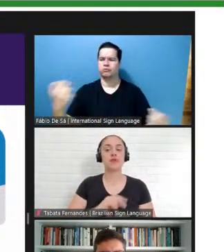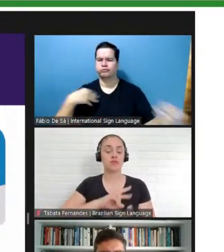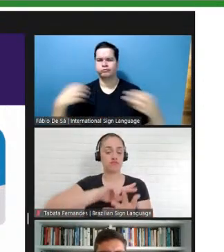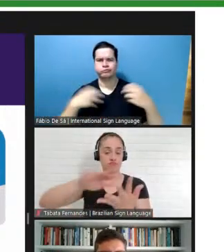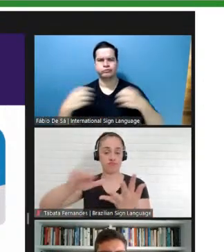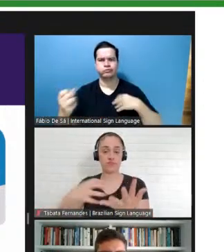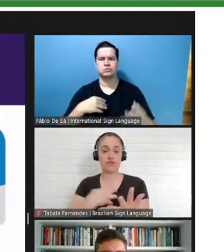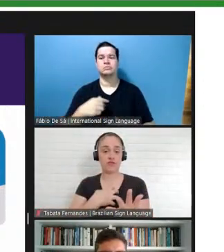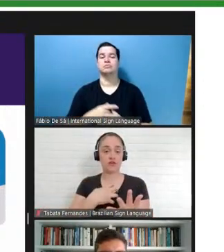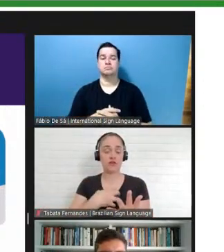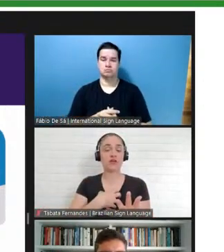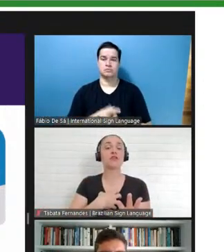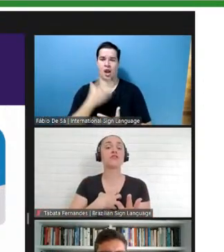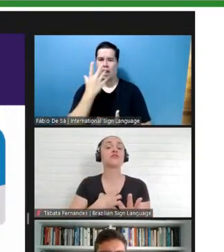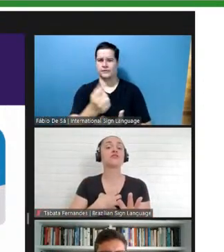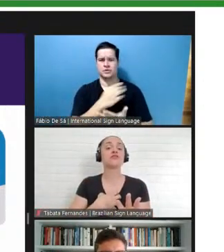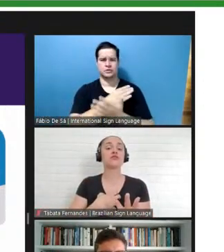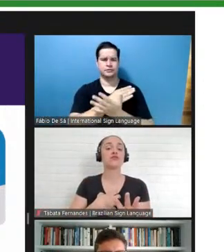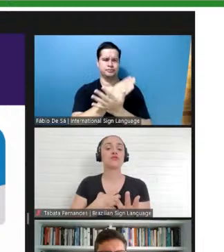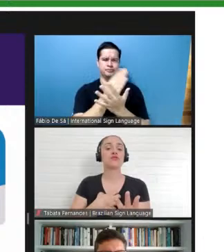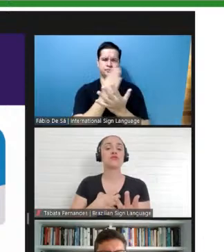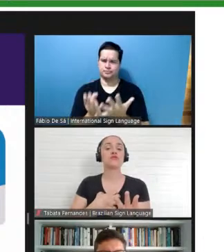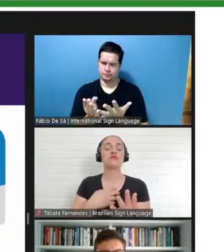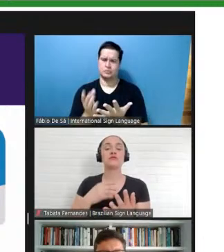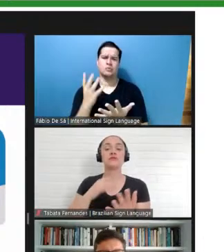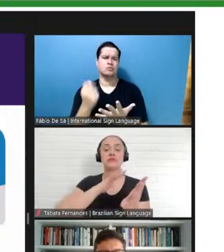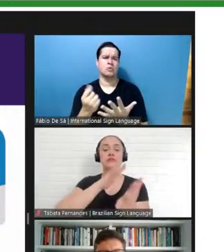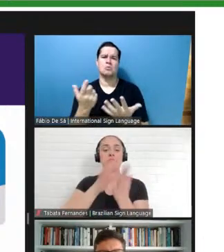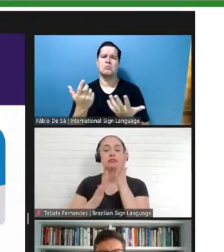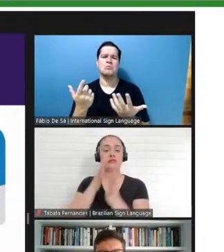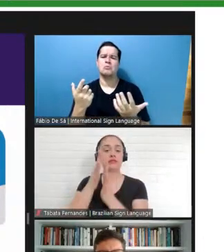through sign language, through